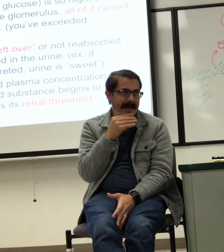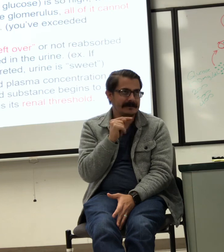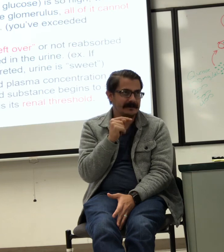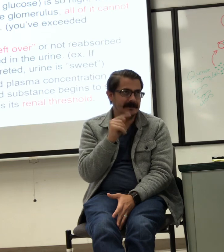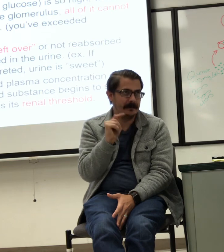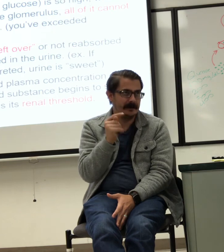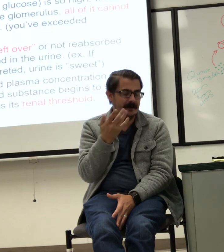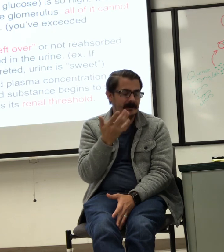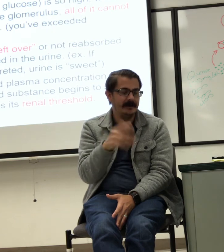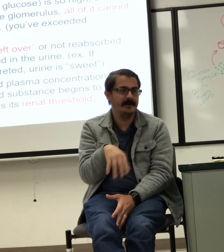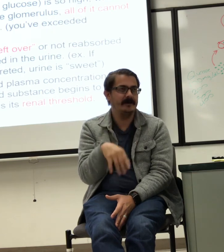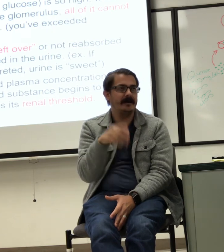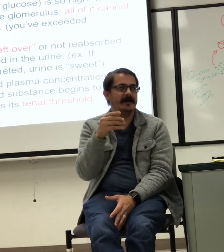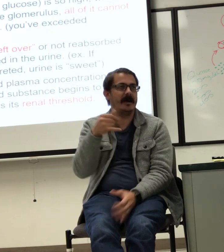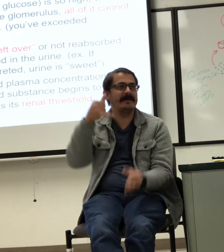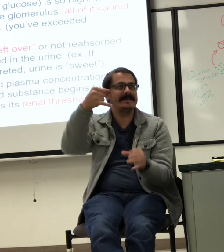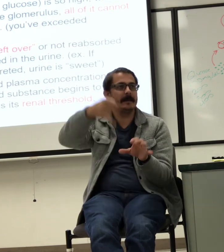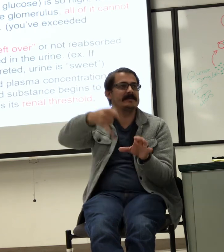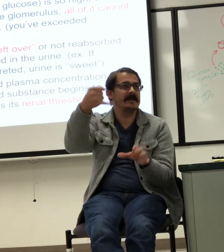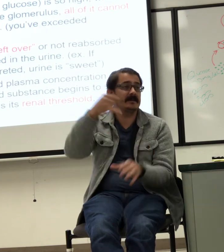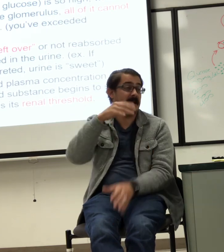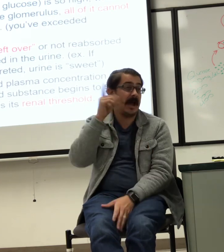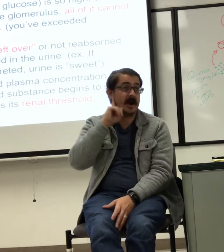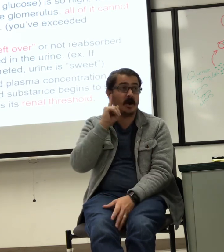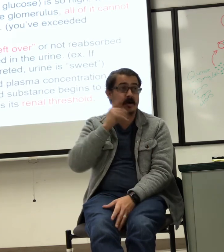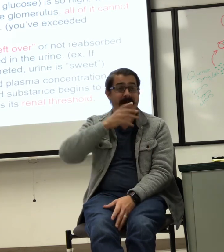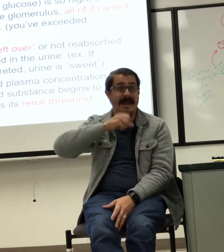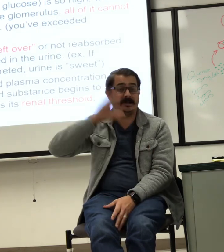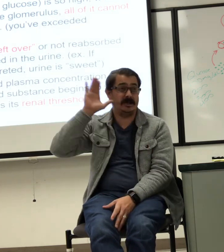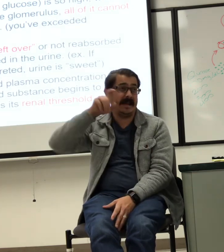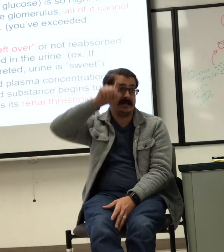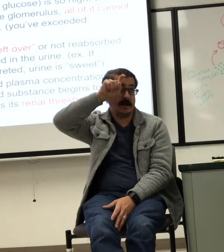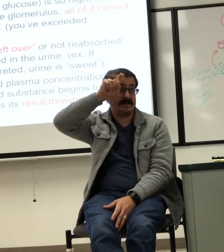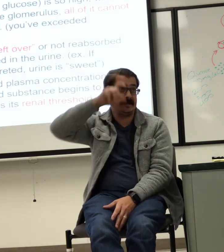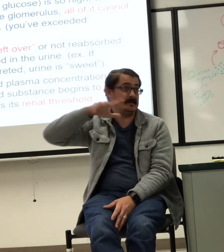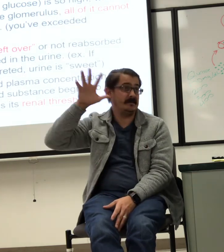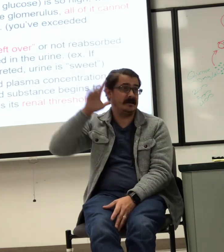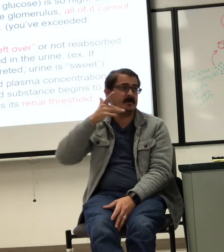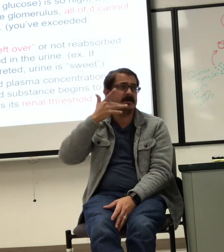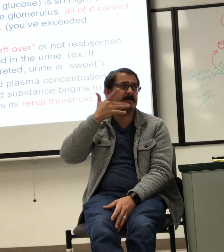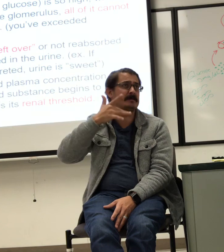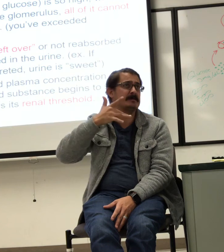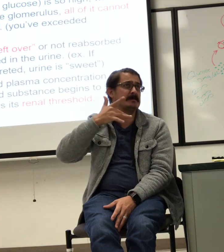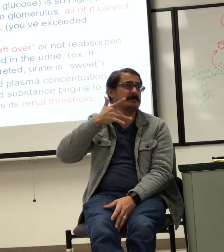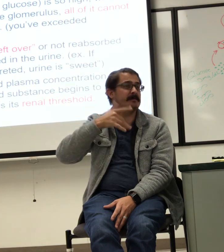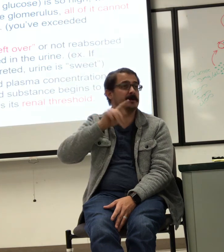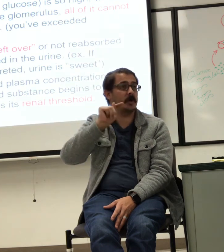a dipstick. I've heard the ancient Egyptians used to taste the urine.